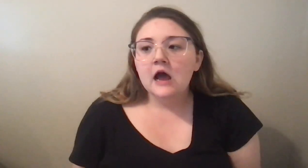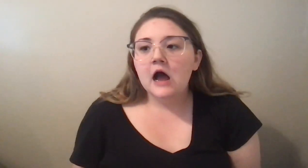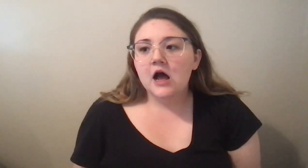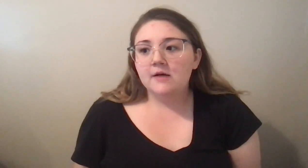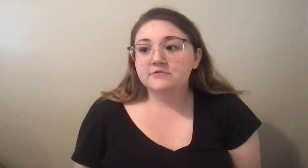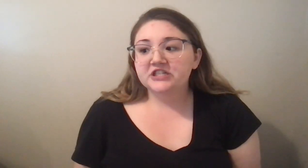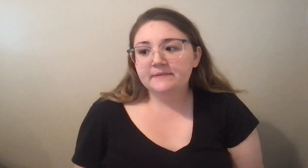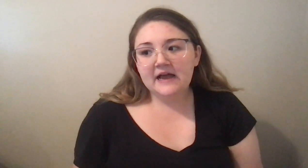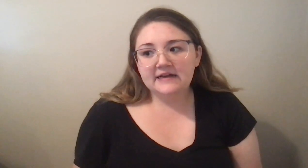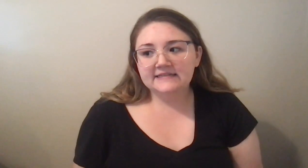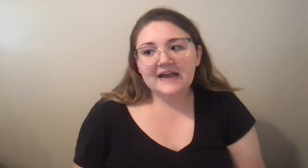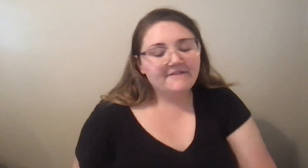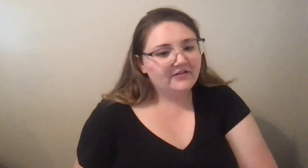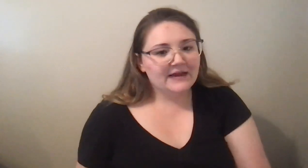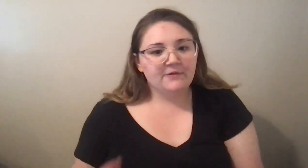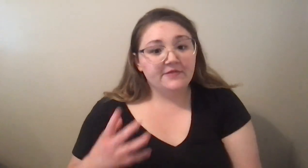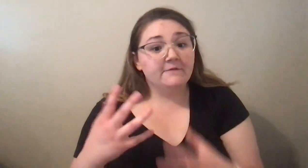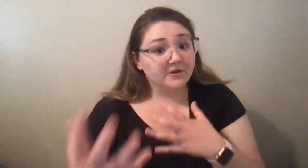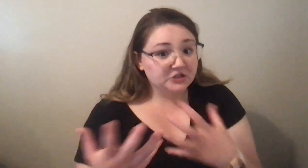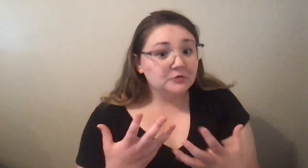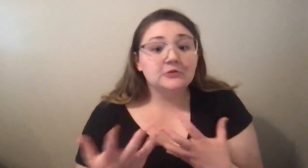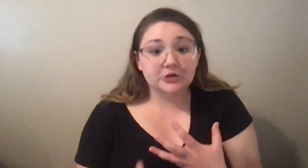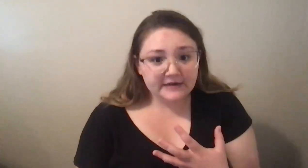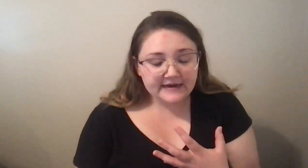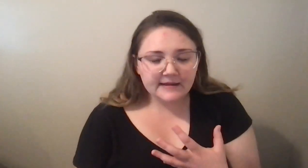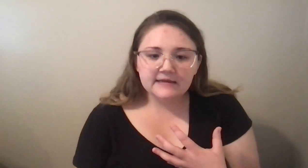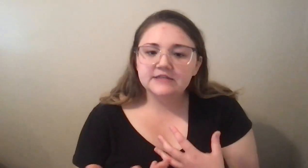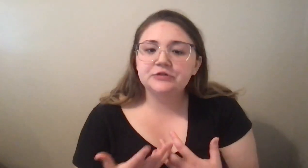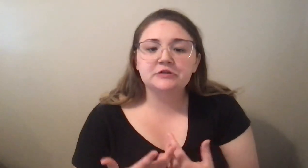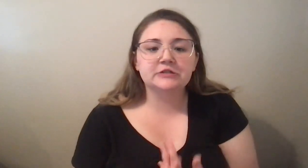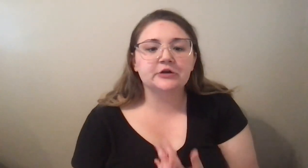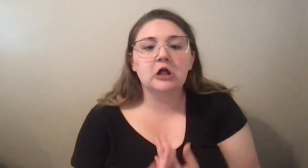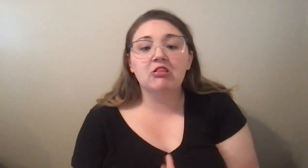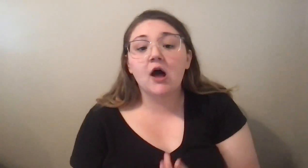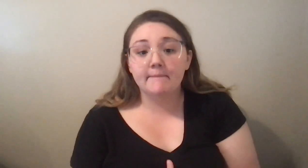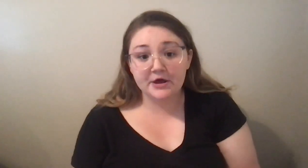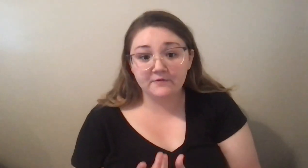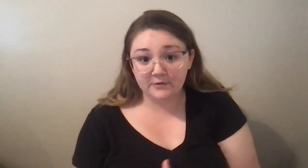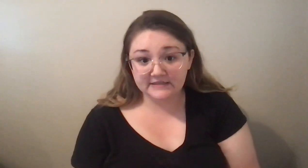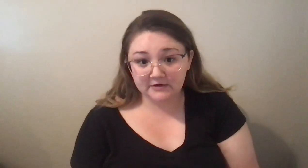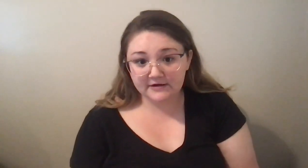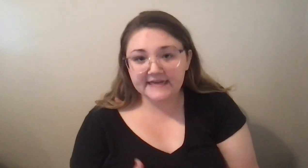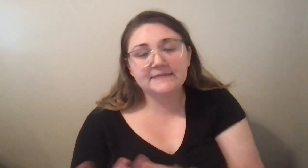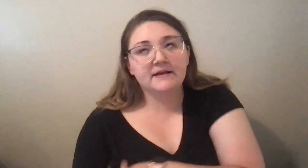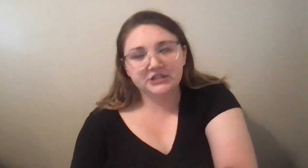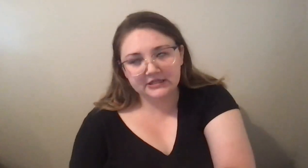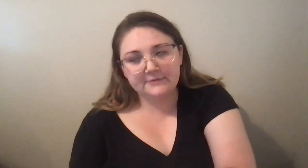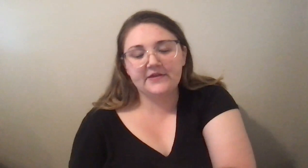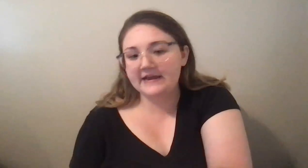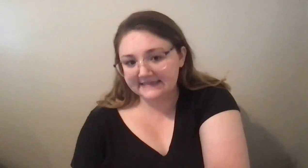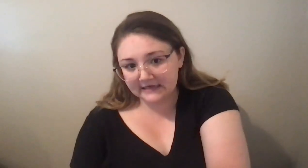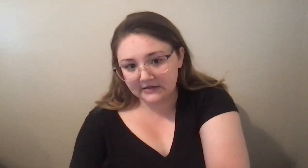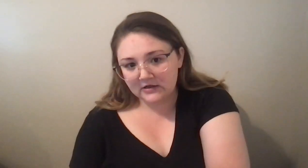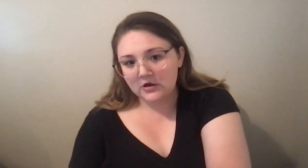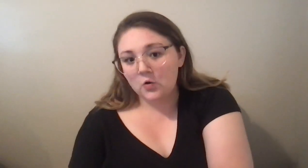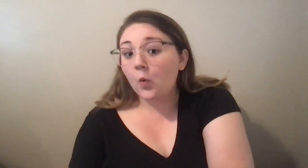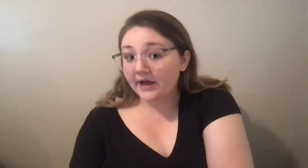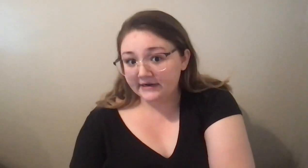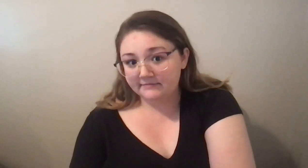on, just because I feel like with the virtual learning, students learn a lot better voice on, especially with ASL